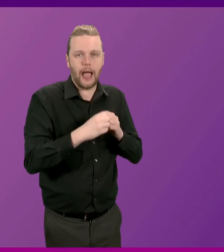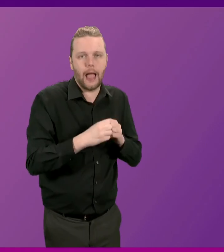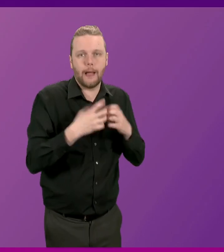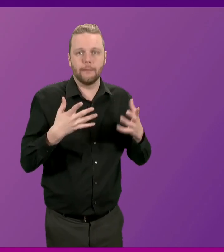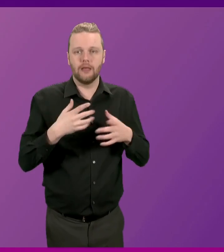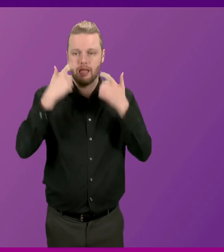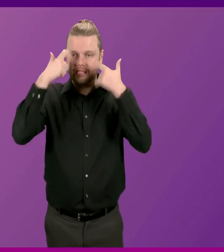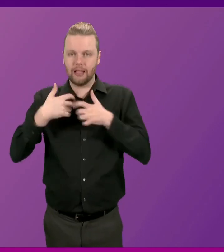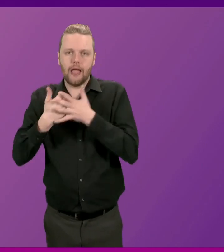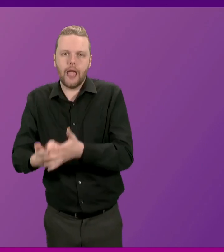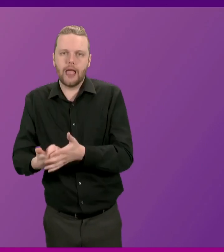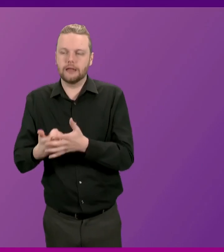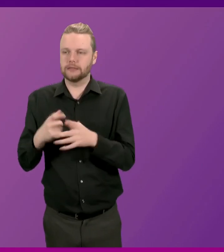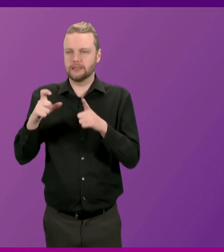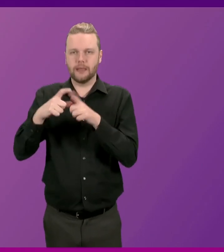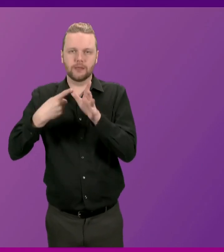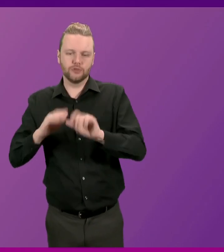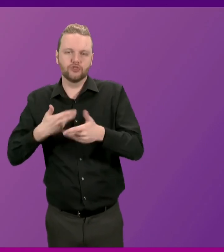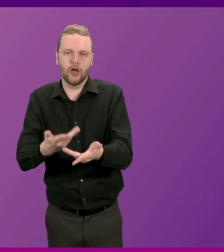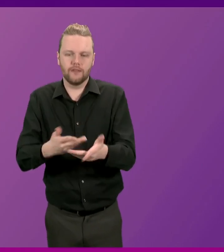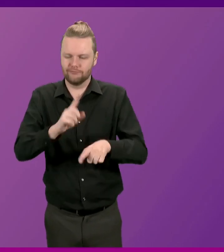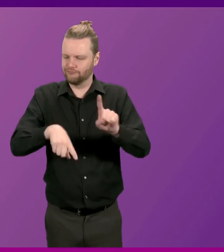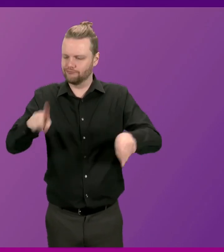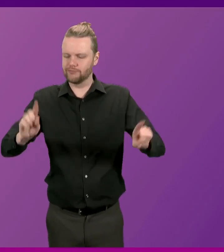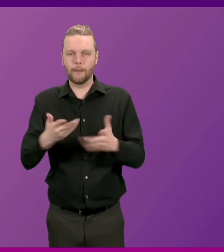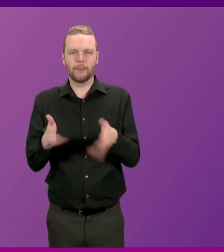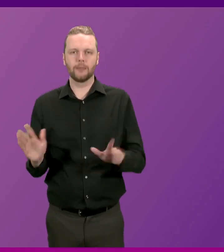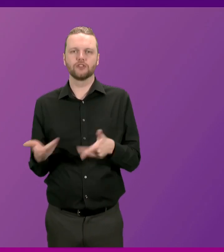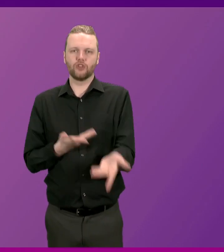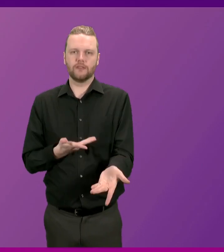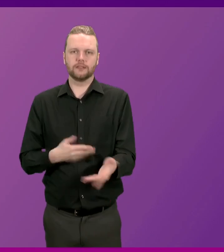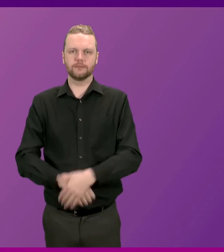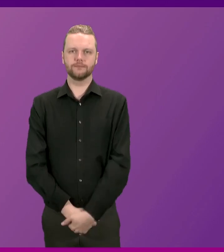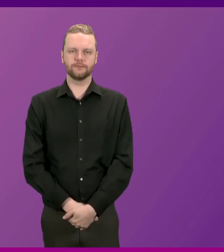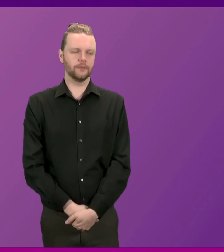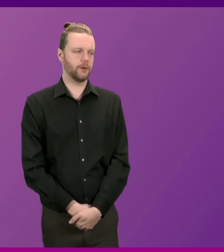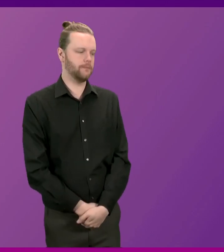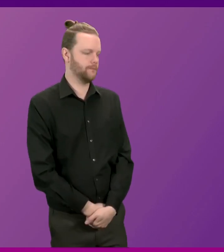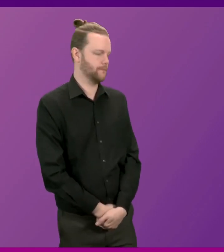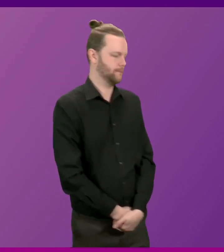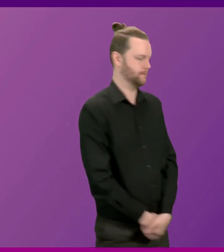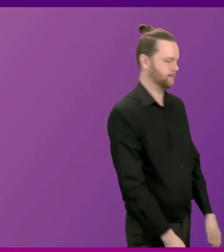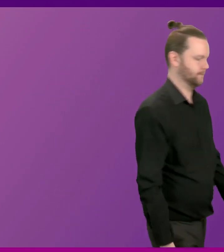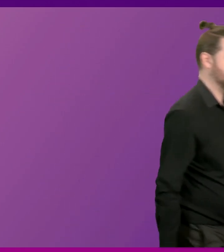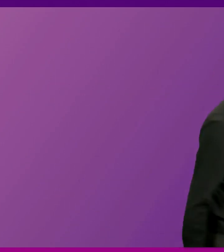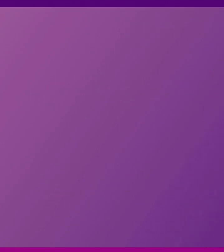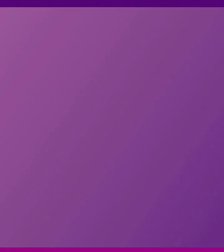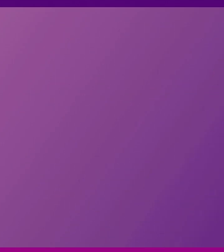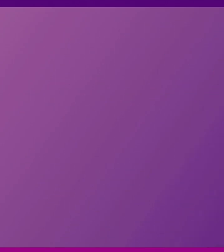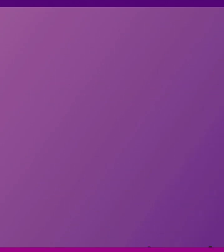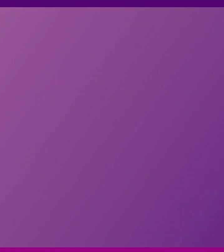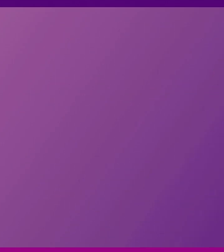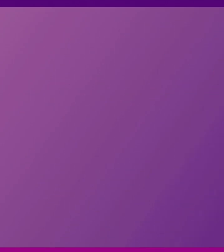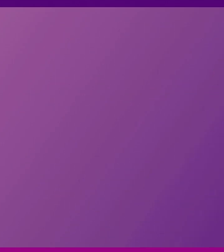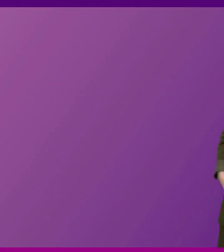in legal aid, or in domestic abuse services, and a whole range of public services. Thank you. Lucy, do you have any thoughts on